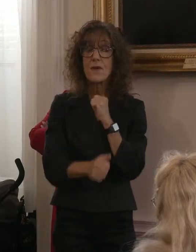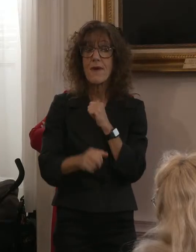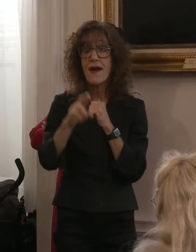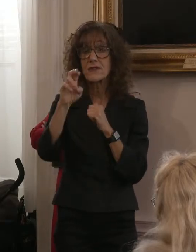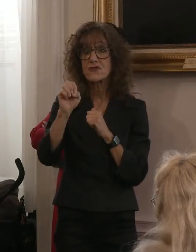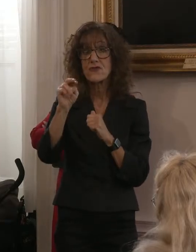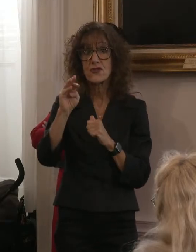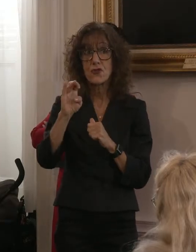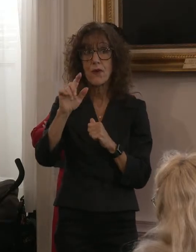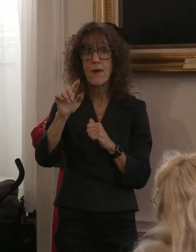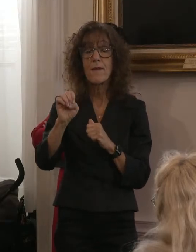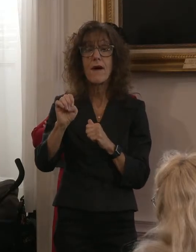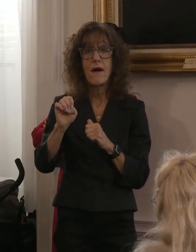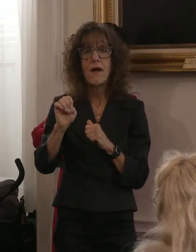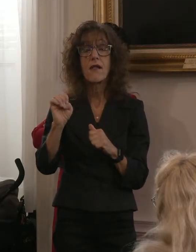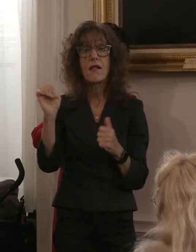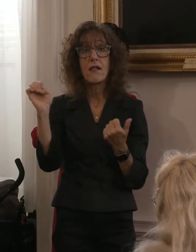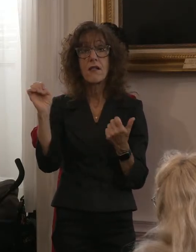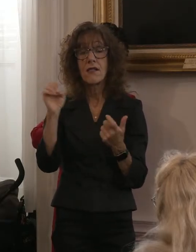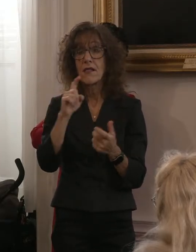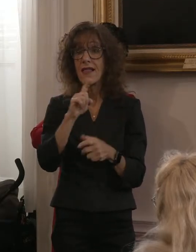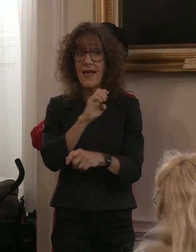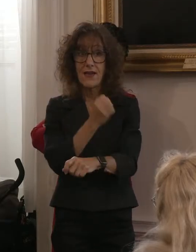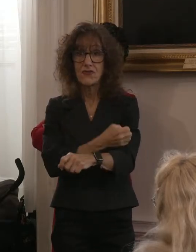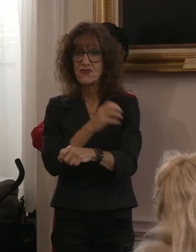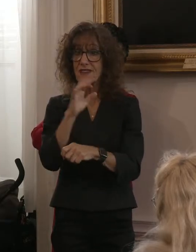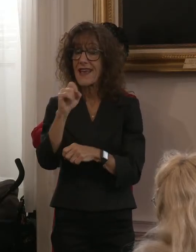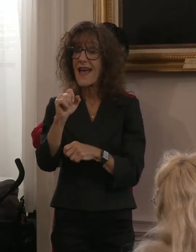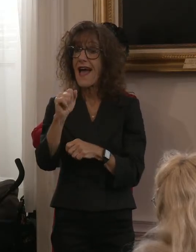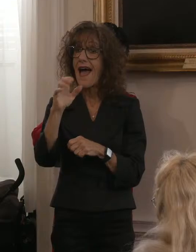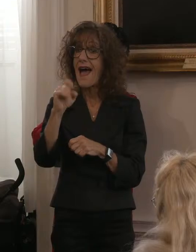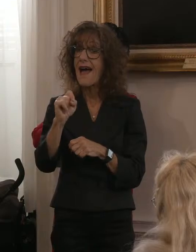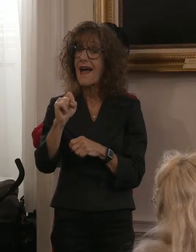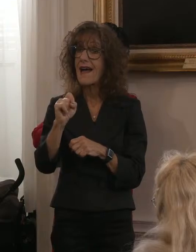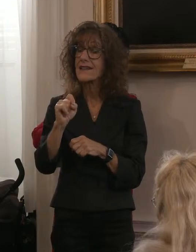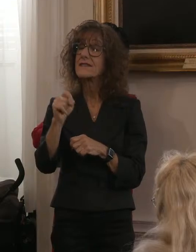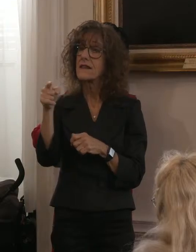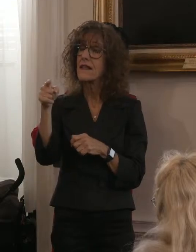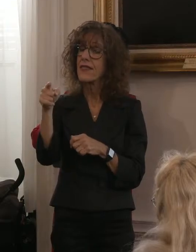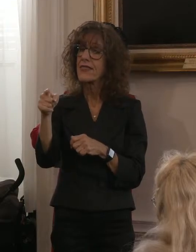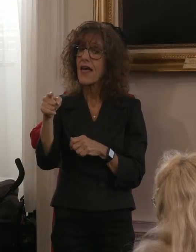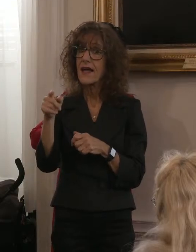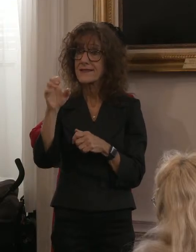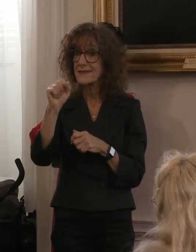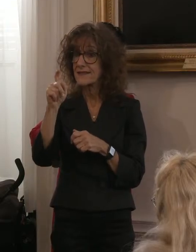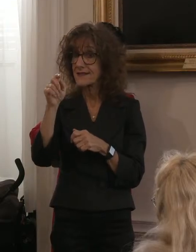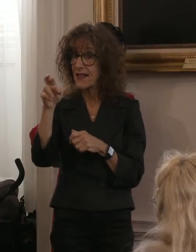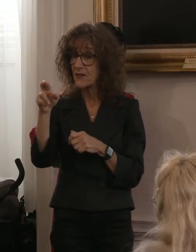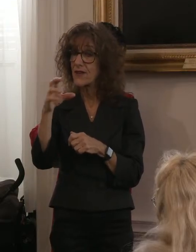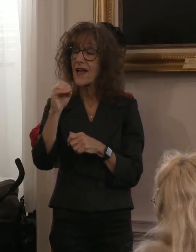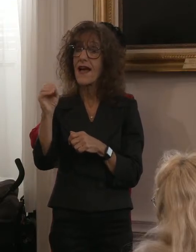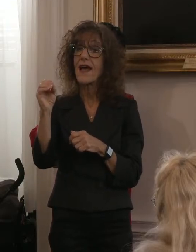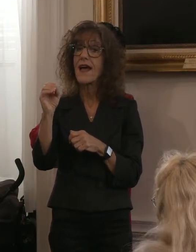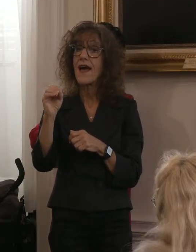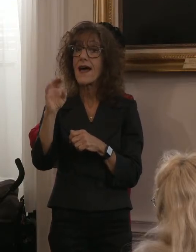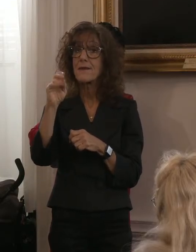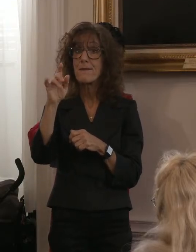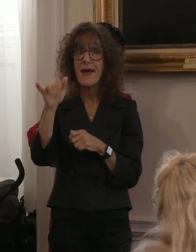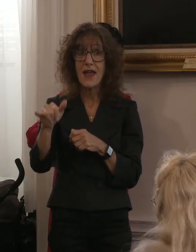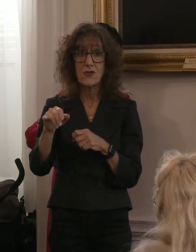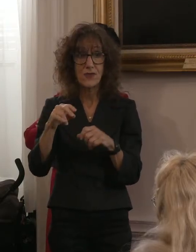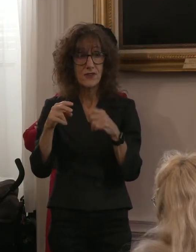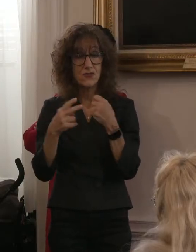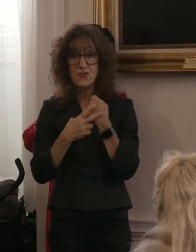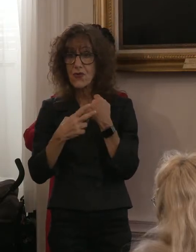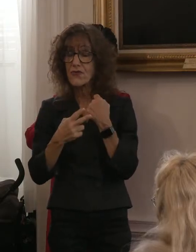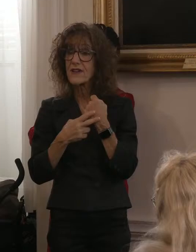Energy Certainty Act, Senate Bill 931, which is providing a clear path forward for solar and battery storage projects to eliminate local barriers